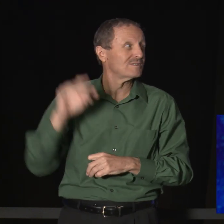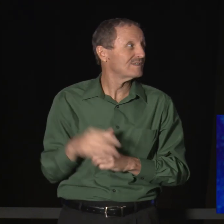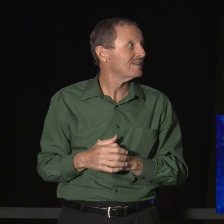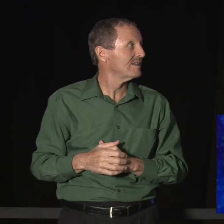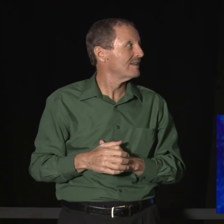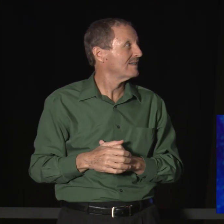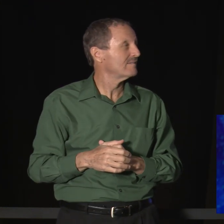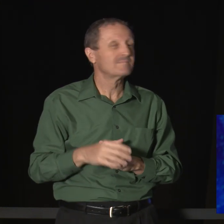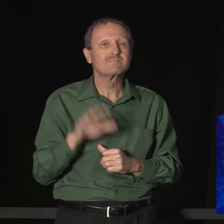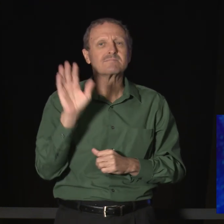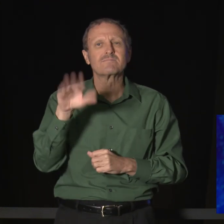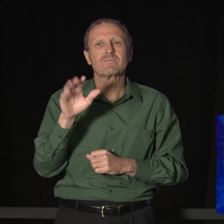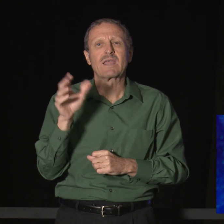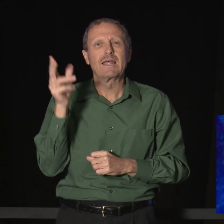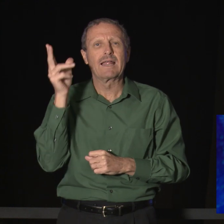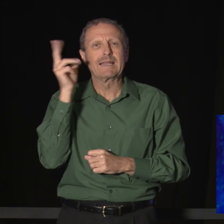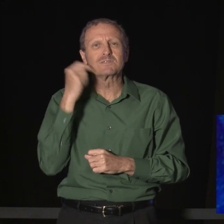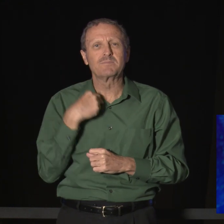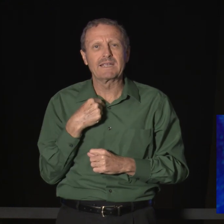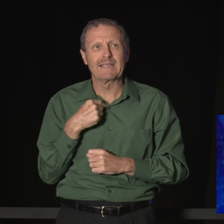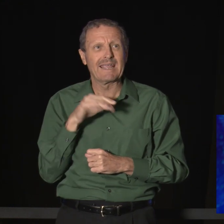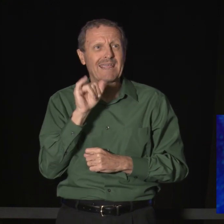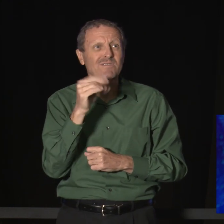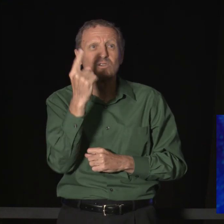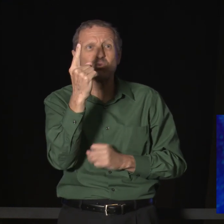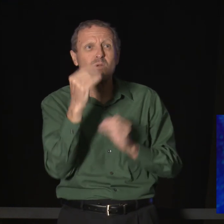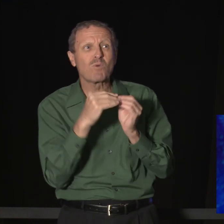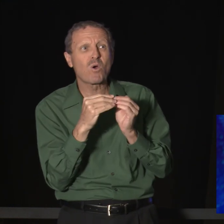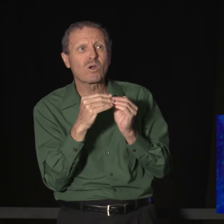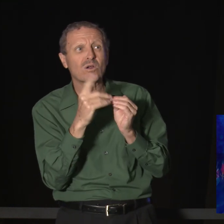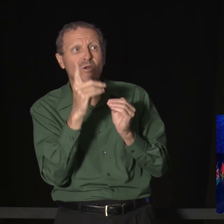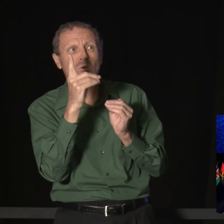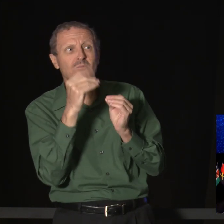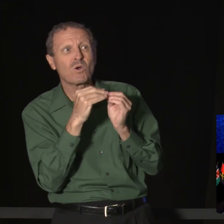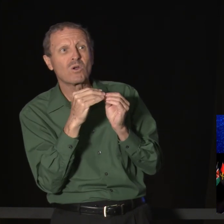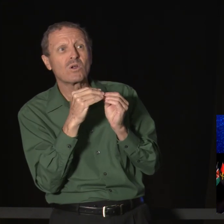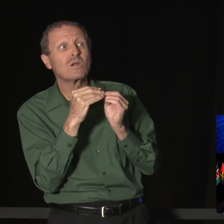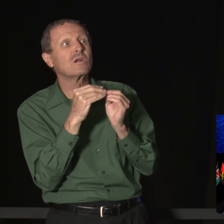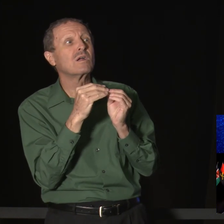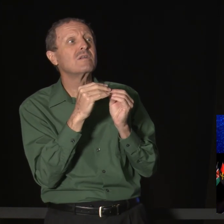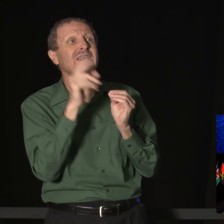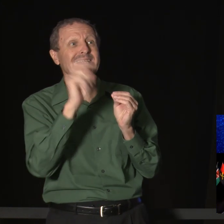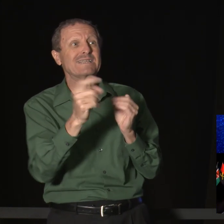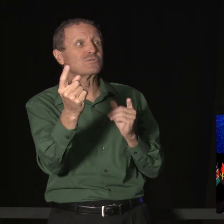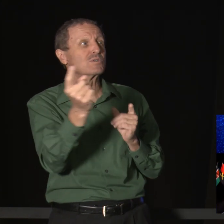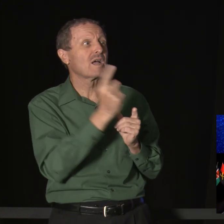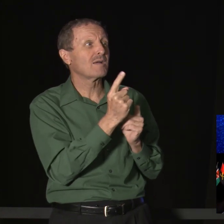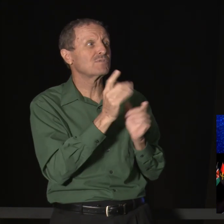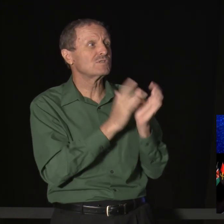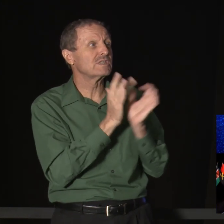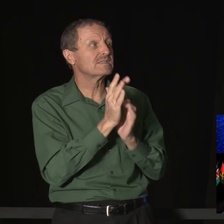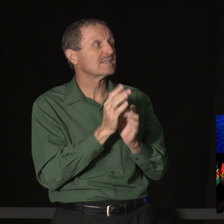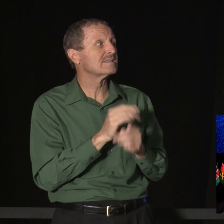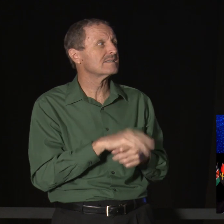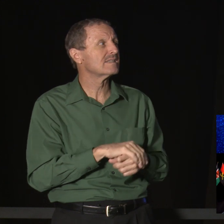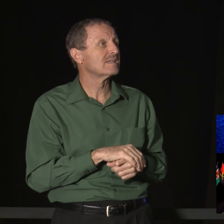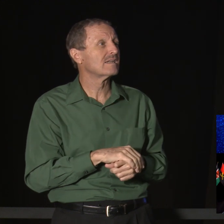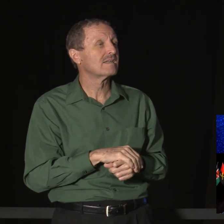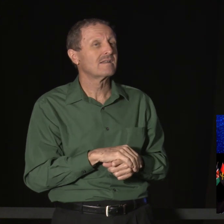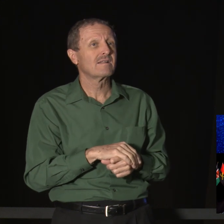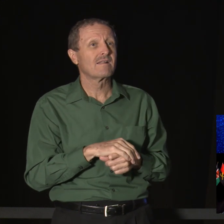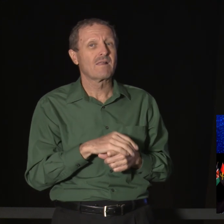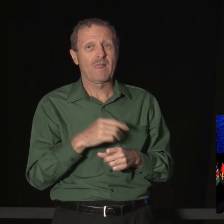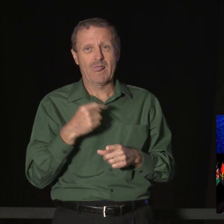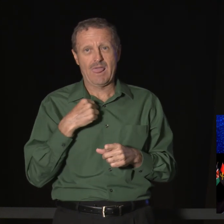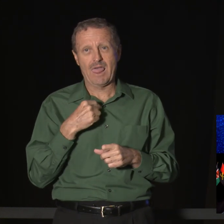to me. If there is one more that needs to come up and say, Jesus, I've